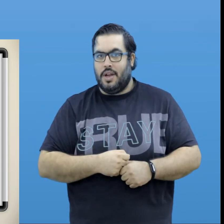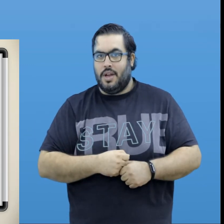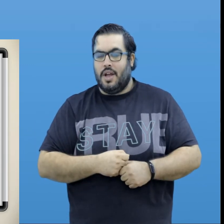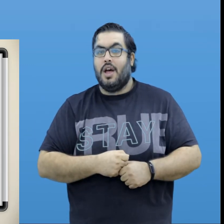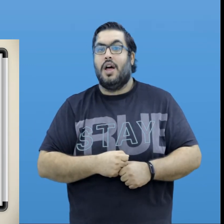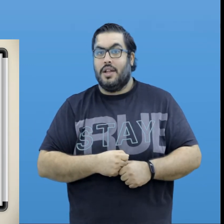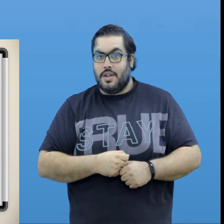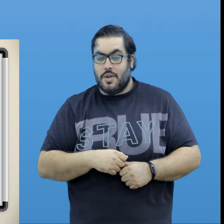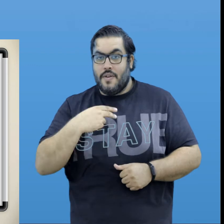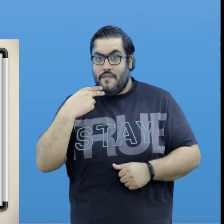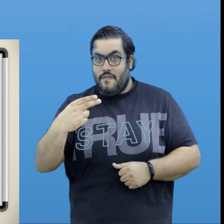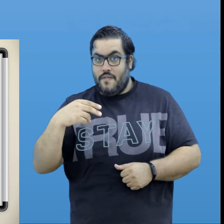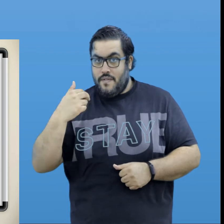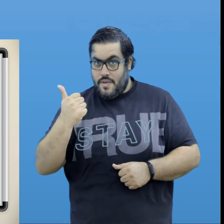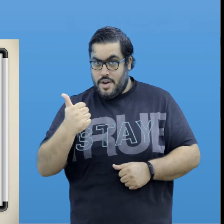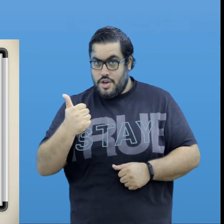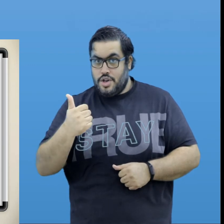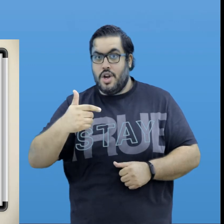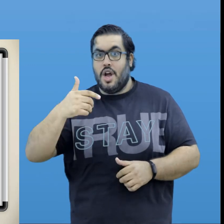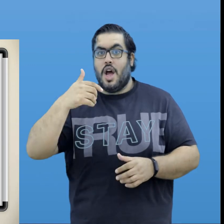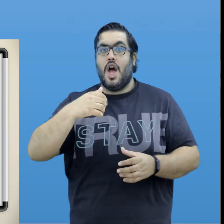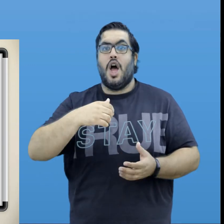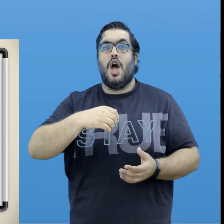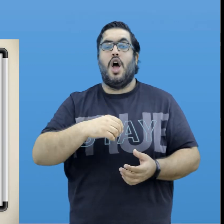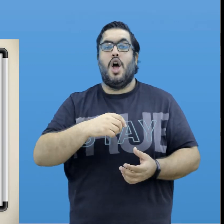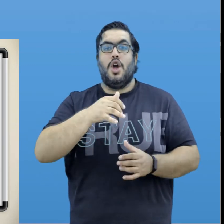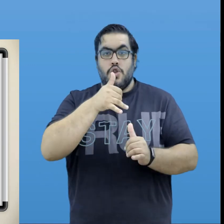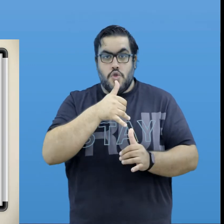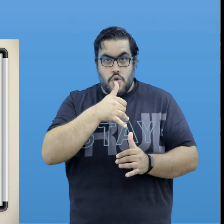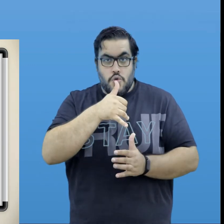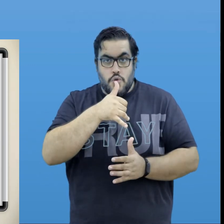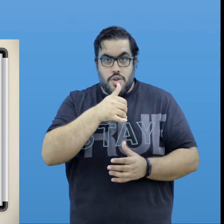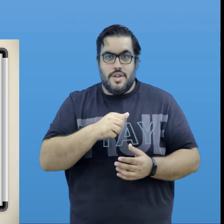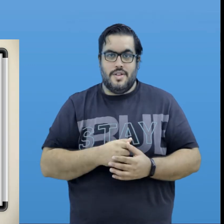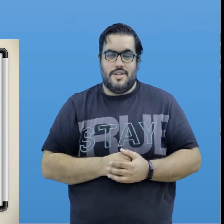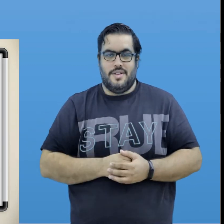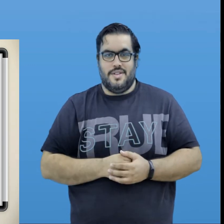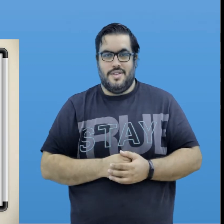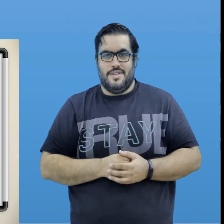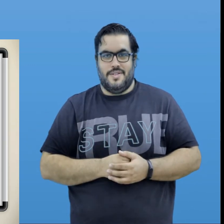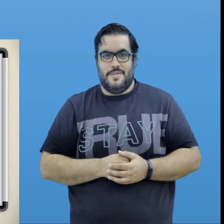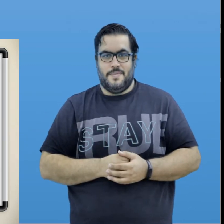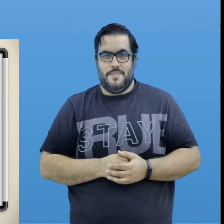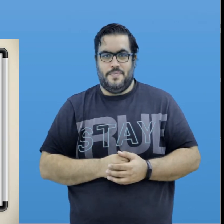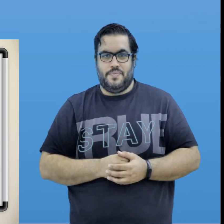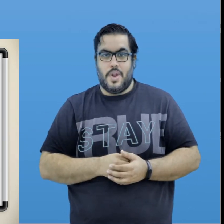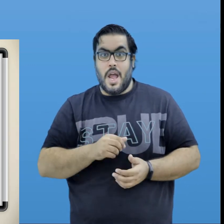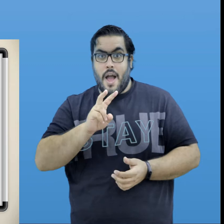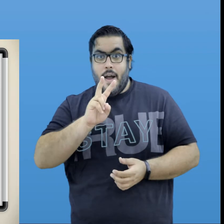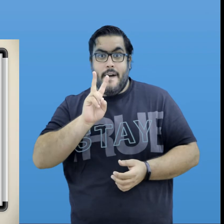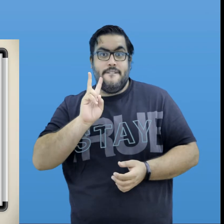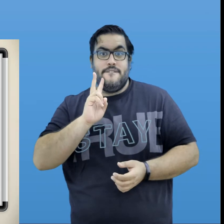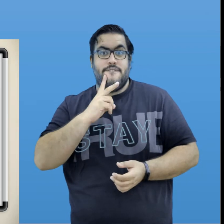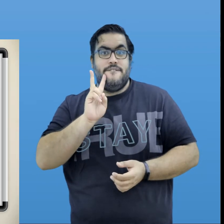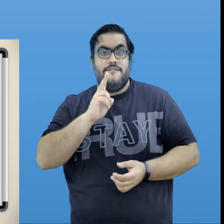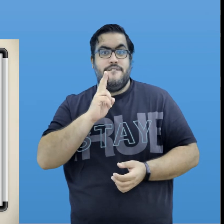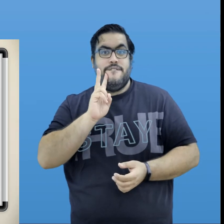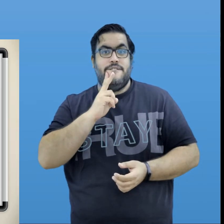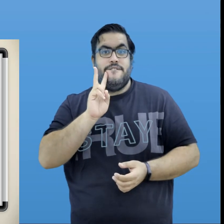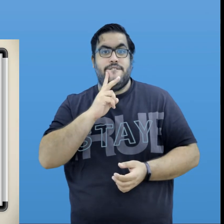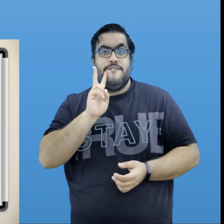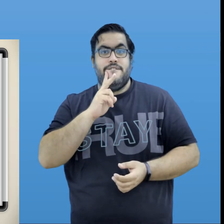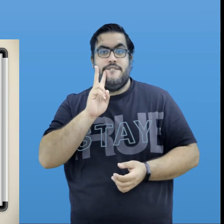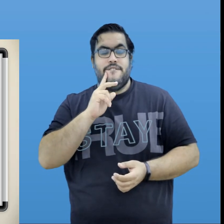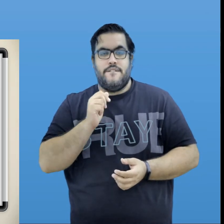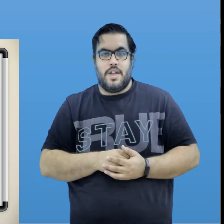In addition, they help us focus. So here we did 2 things, or 3 things. The first one,